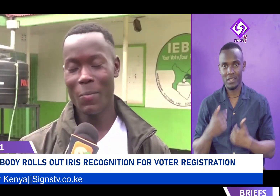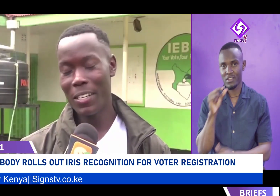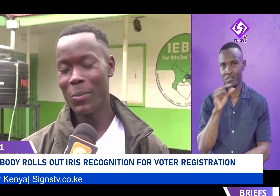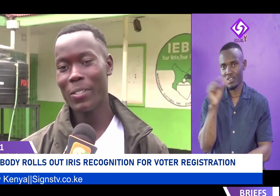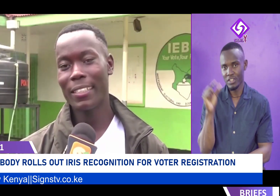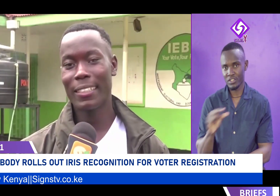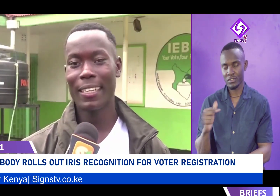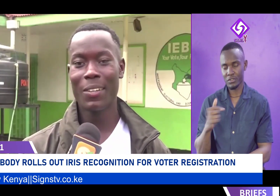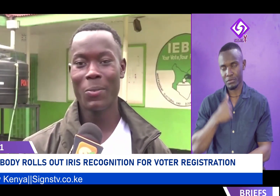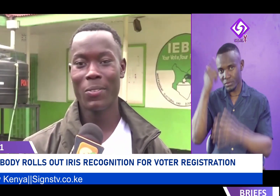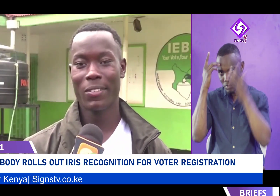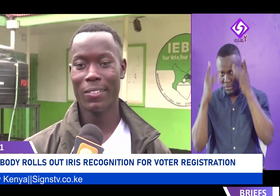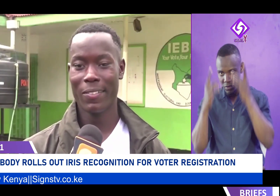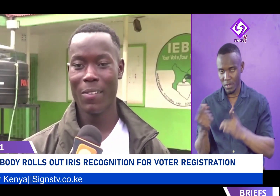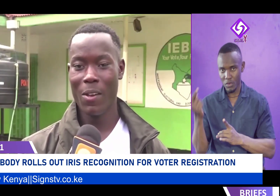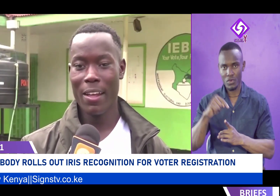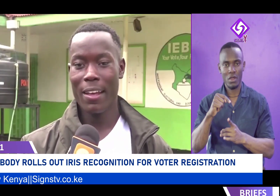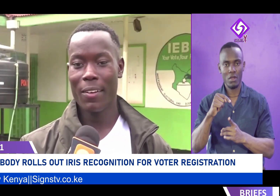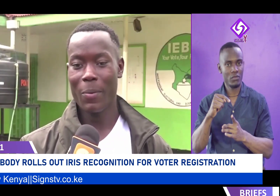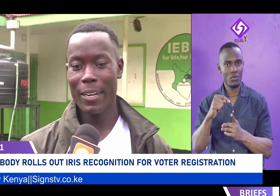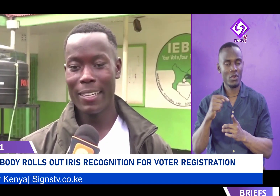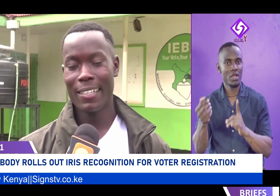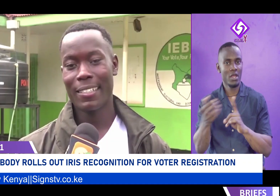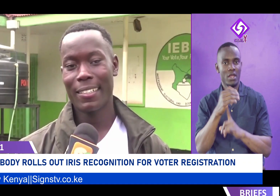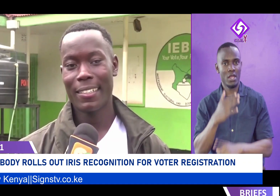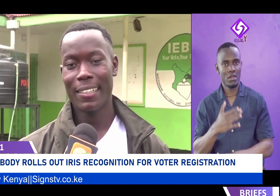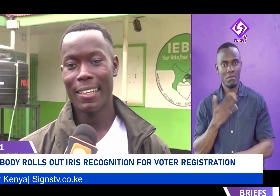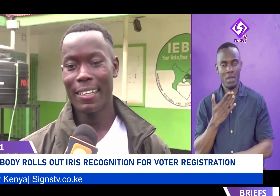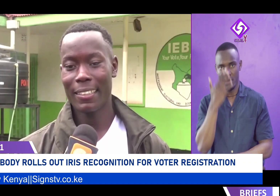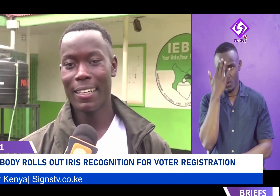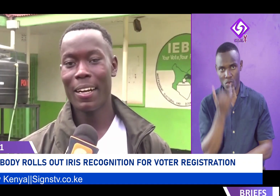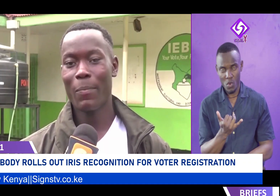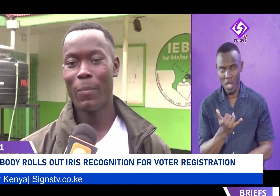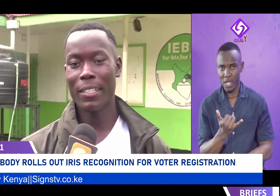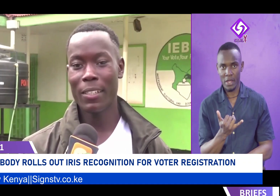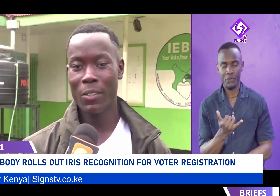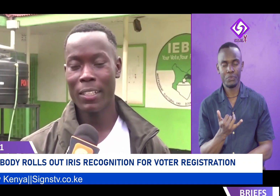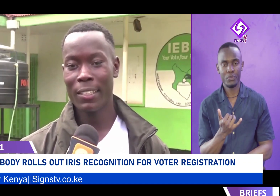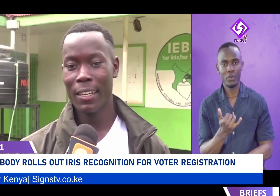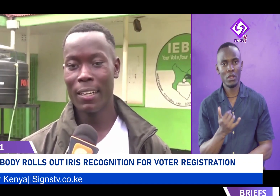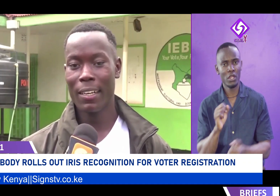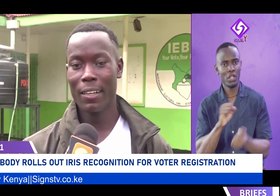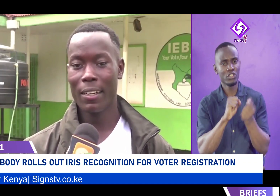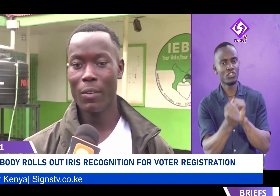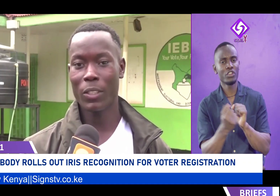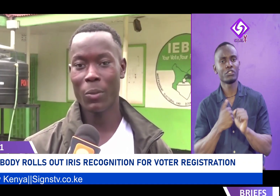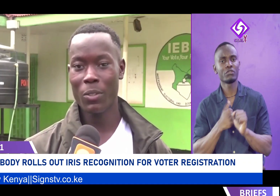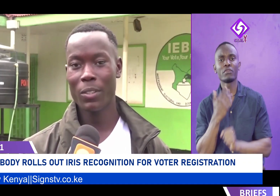Niliamua nikuje nishike yangu kwa maana nataka mabadiliko katika uchaguzi